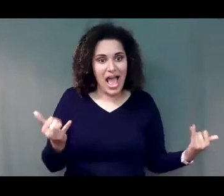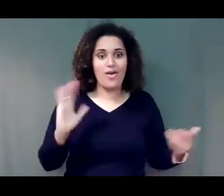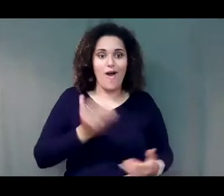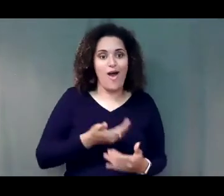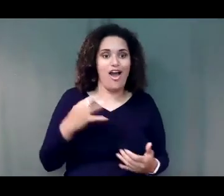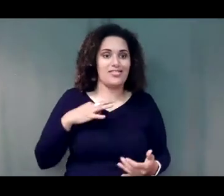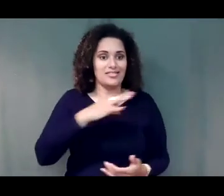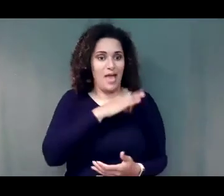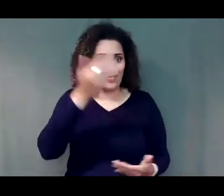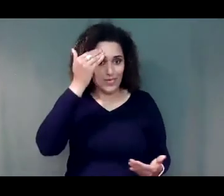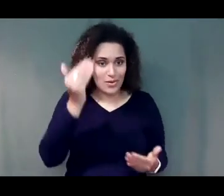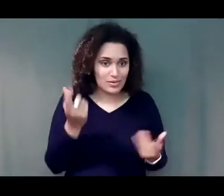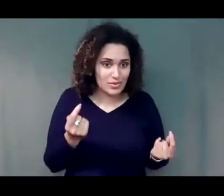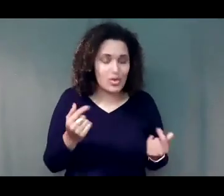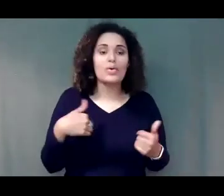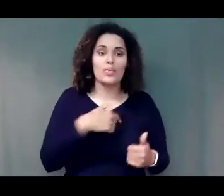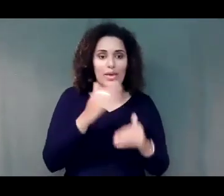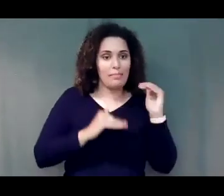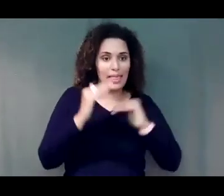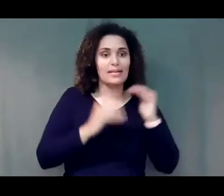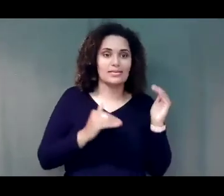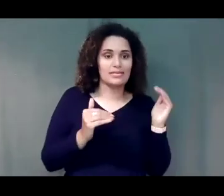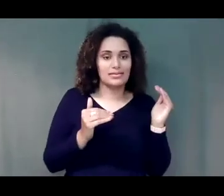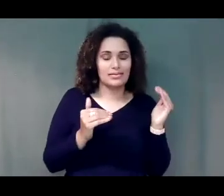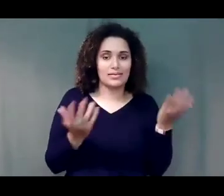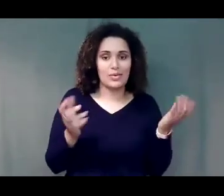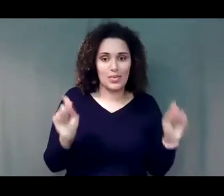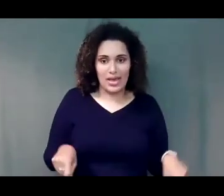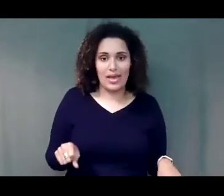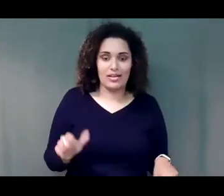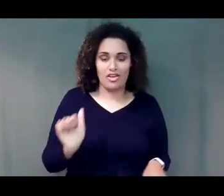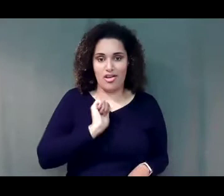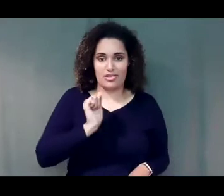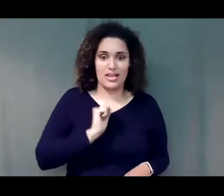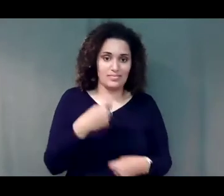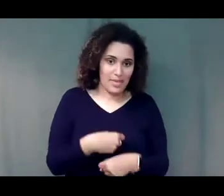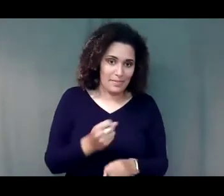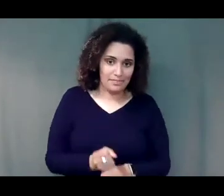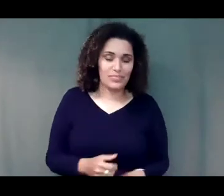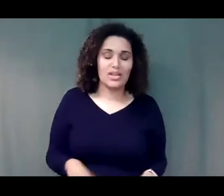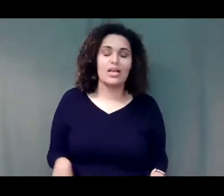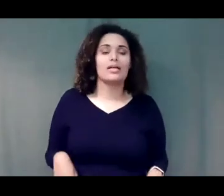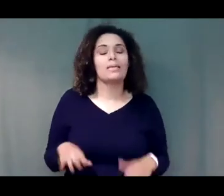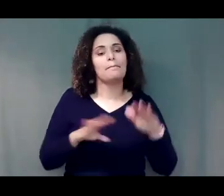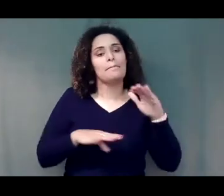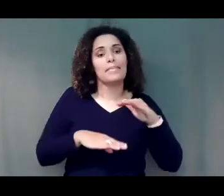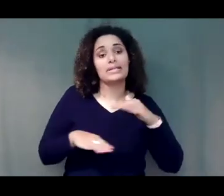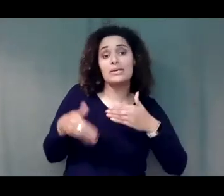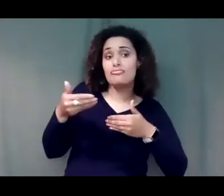it, and when we build buildings, we can do our own straw work. Yeah, yeah. So the basic process is